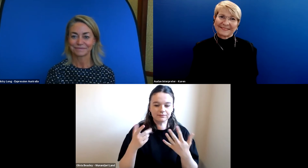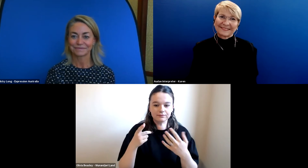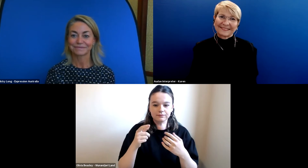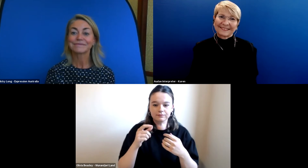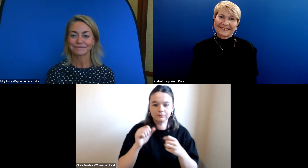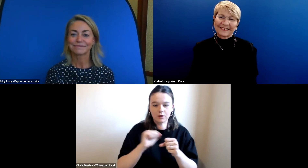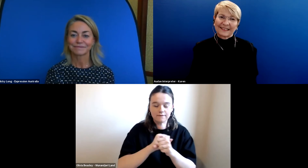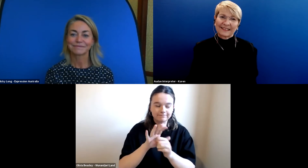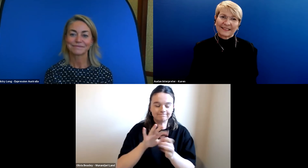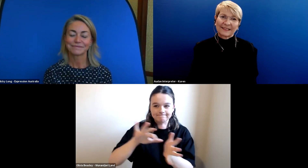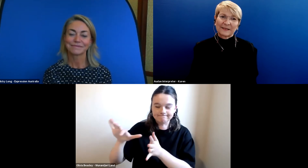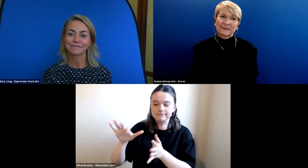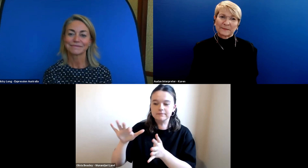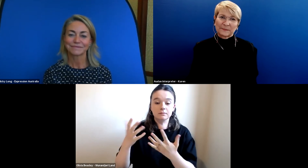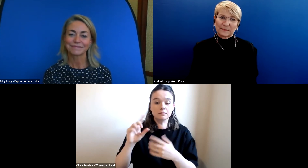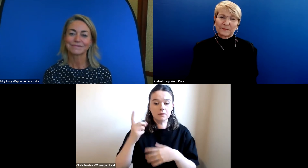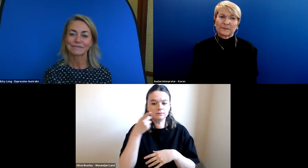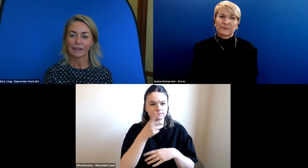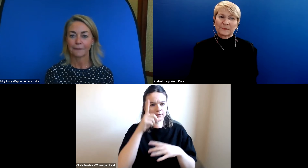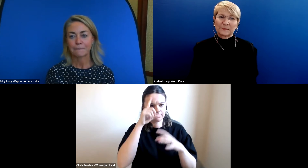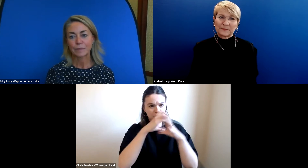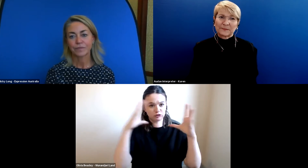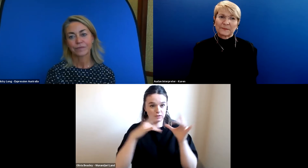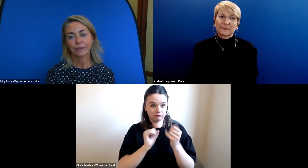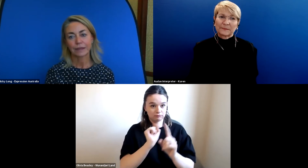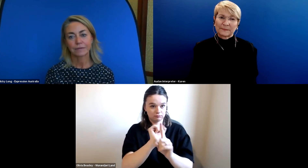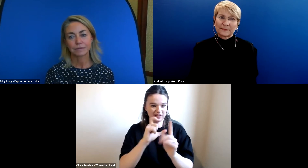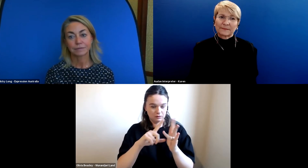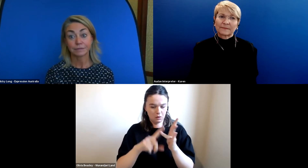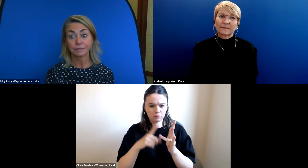to follow. So we'll move on to the next question.